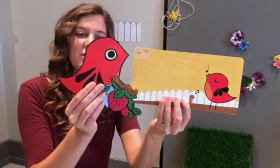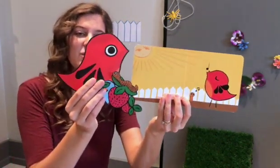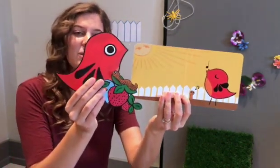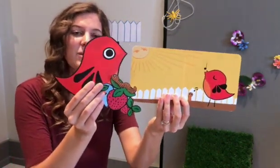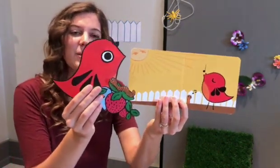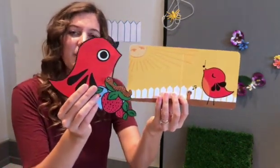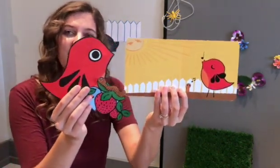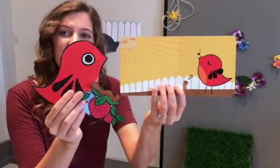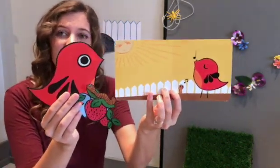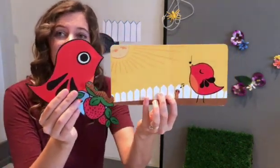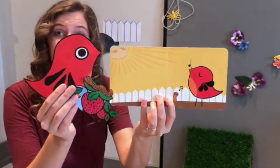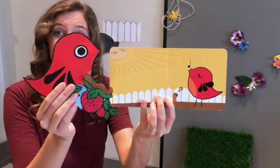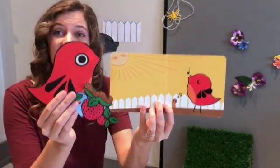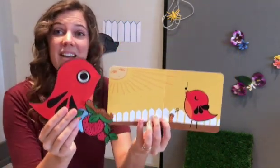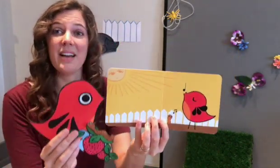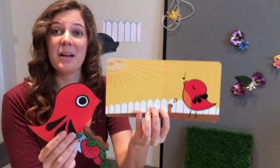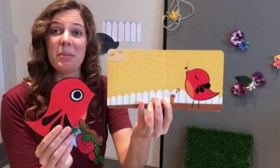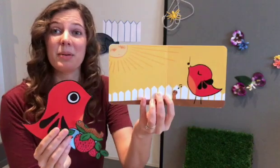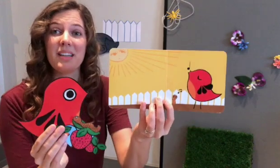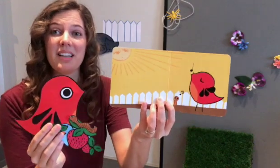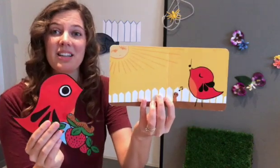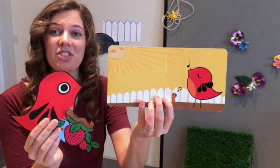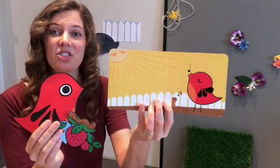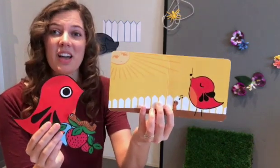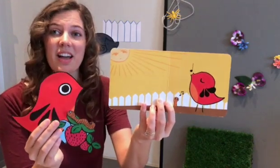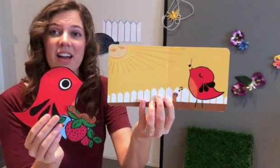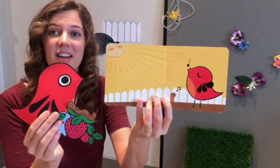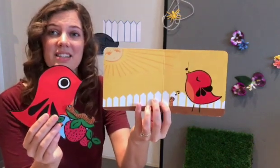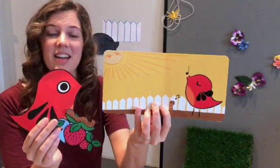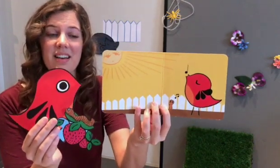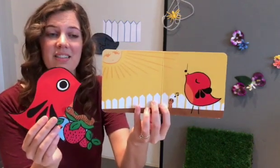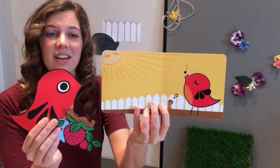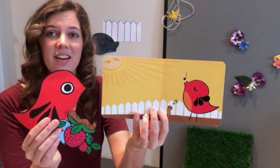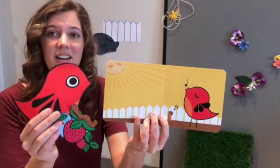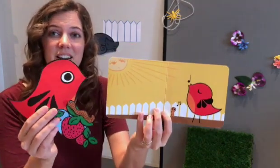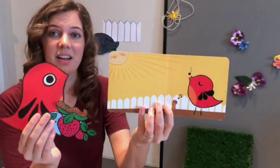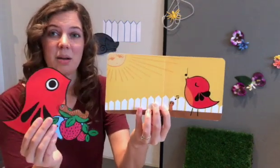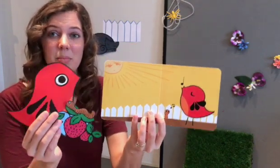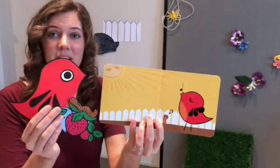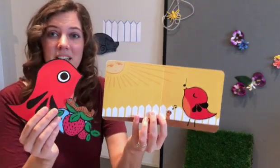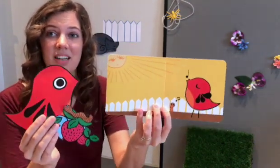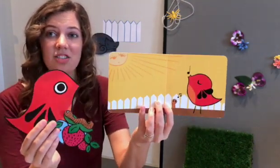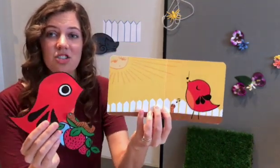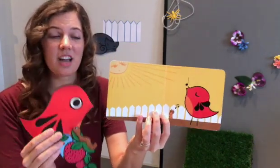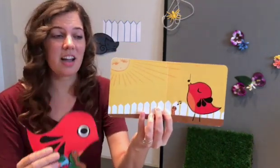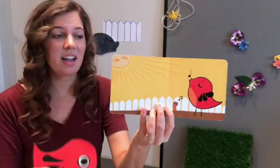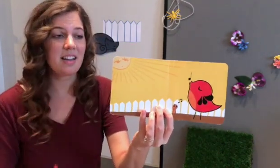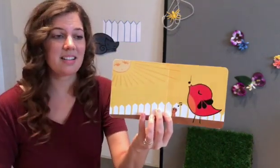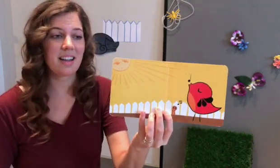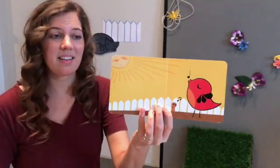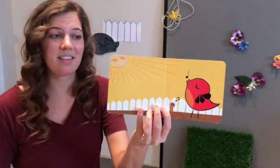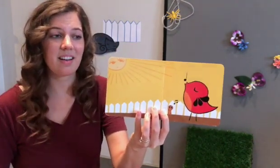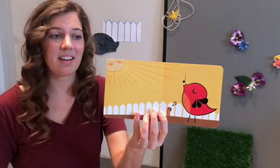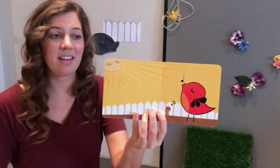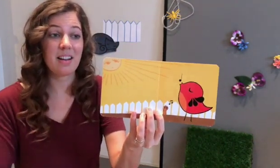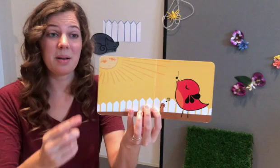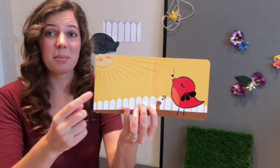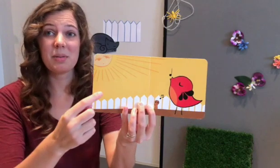Mr. Golden Sun, please shine down on, please shine down on,